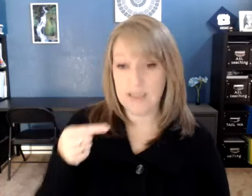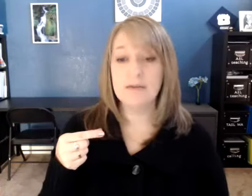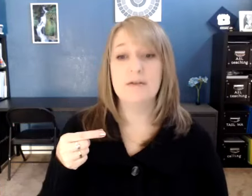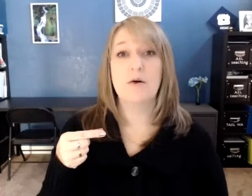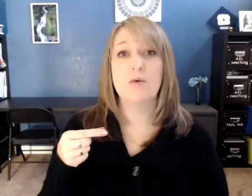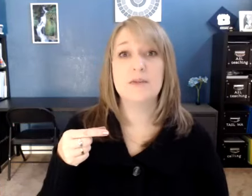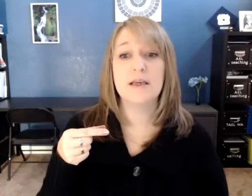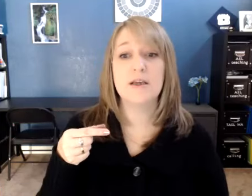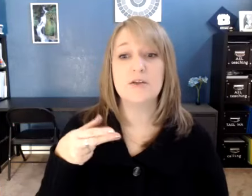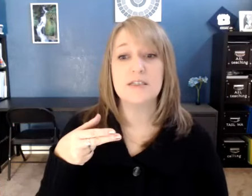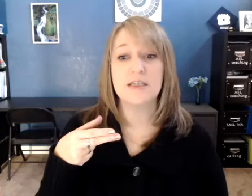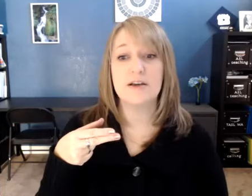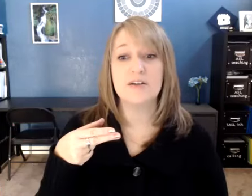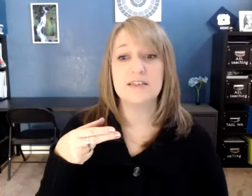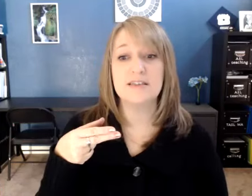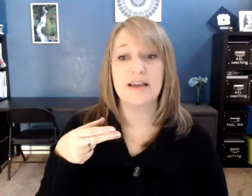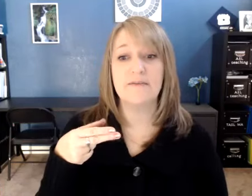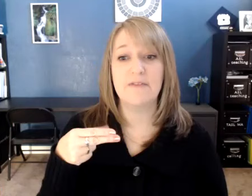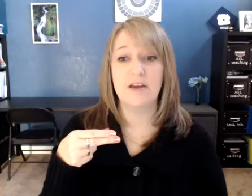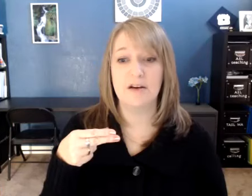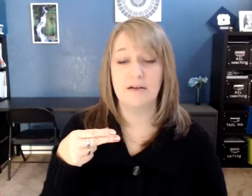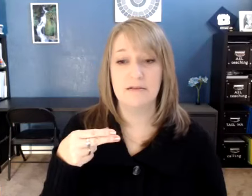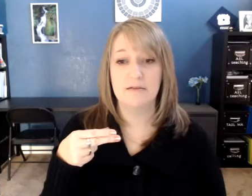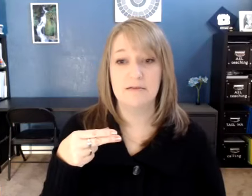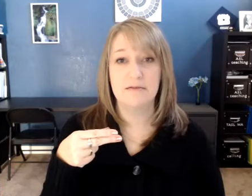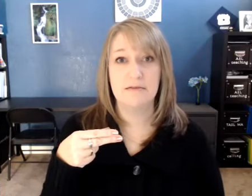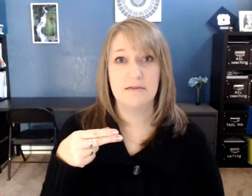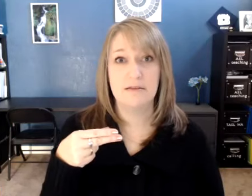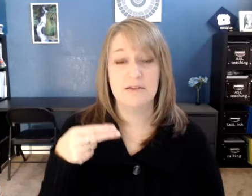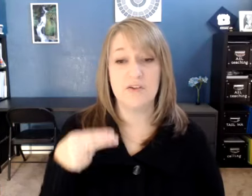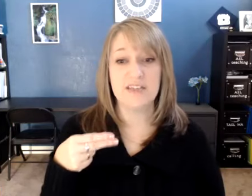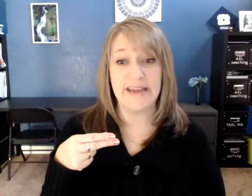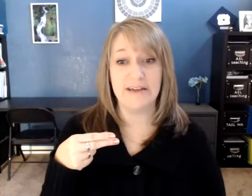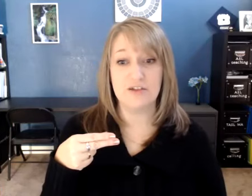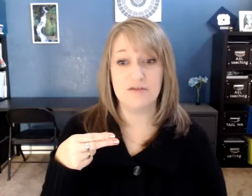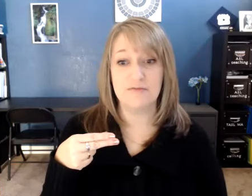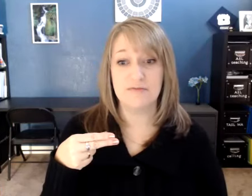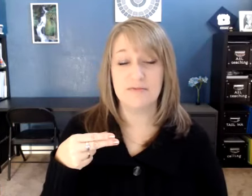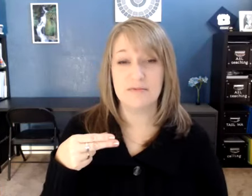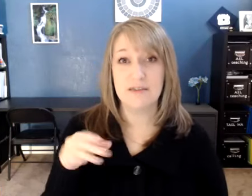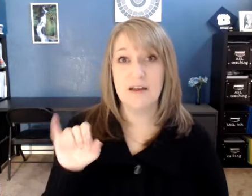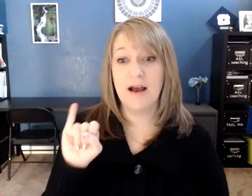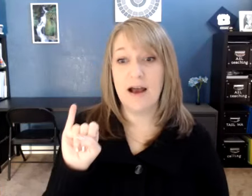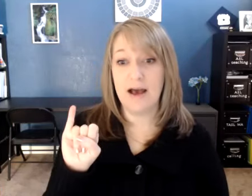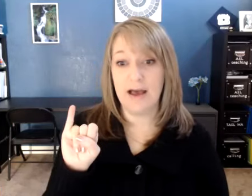G, only you stick out your second finger. So there's H.